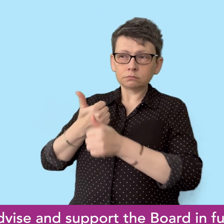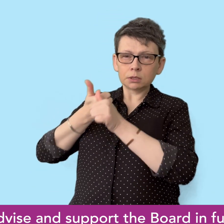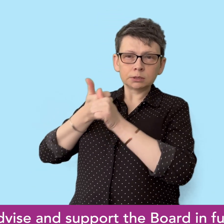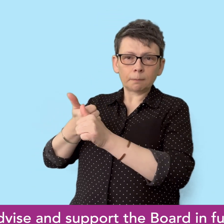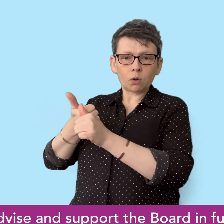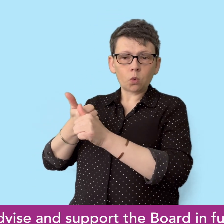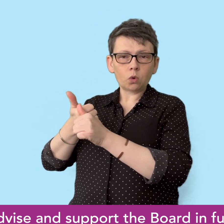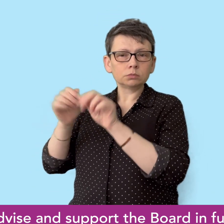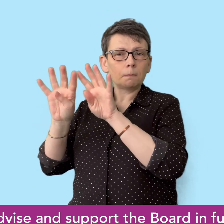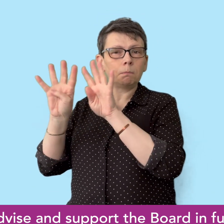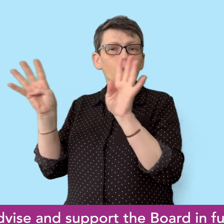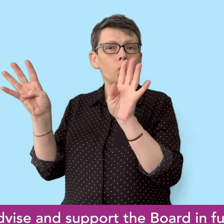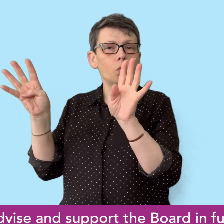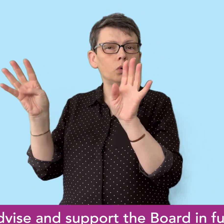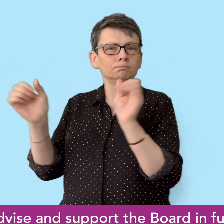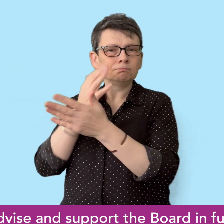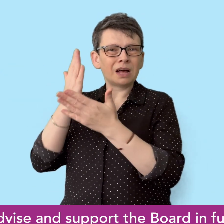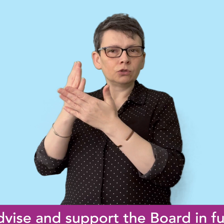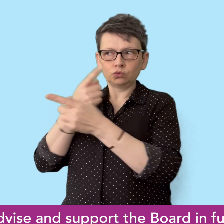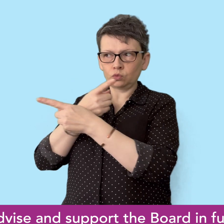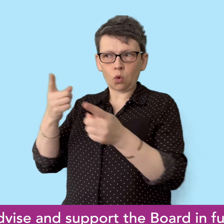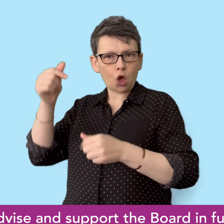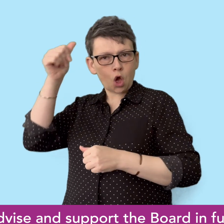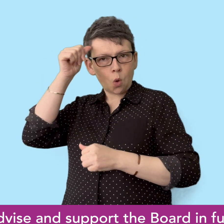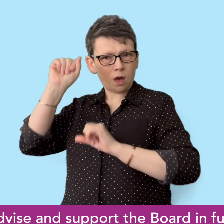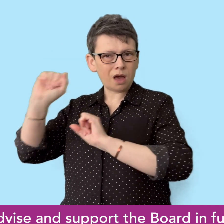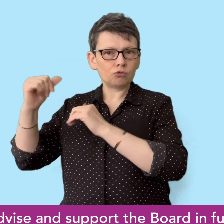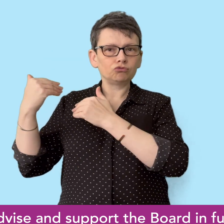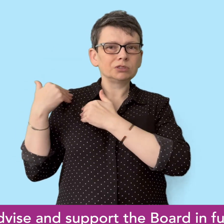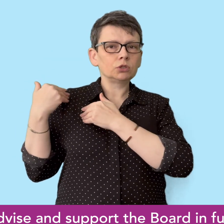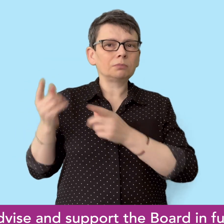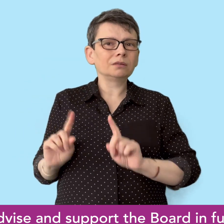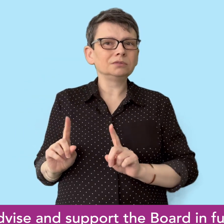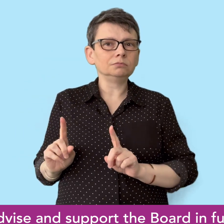Advise and support the board in fulfilling their responsibilities.